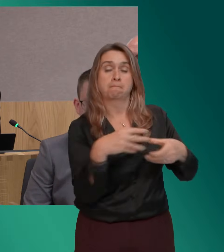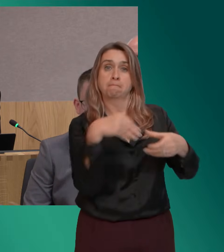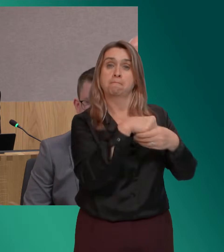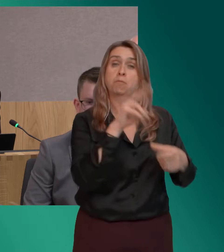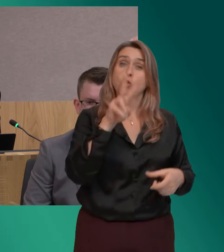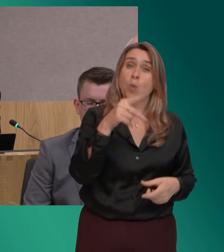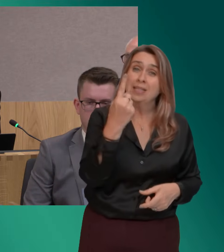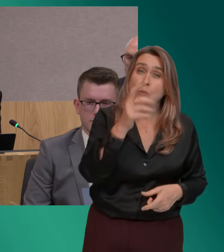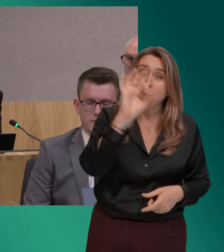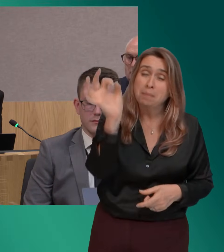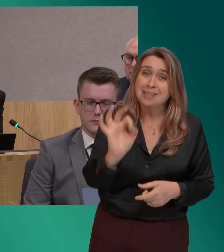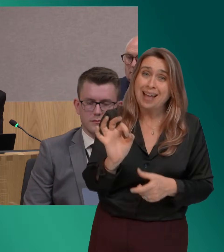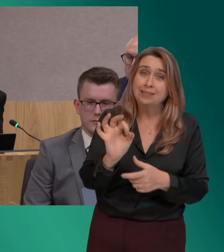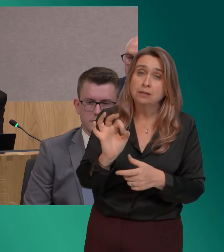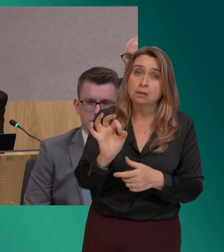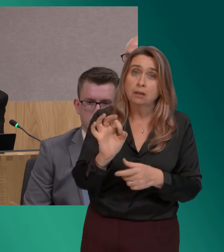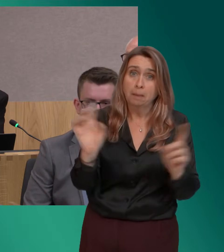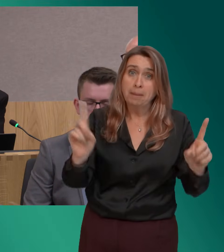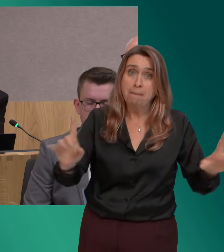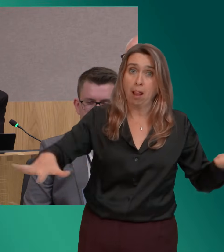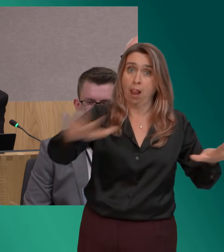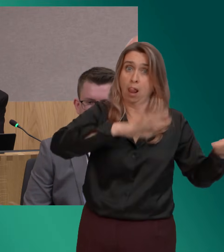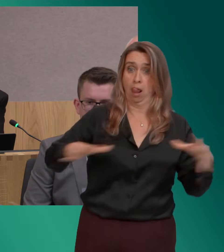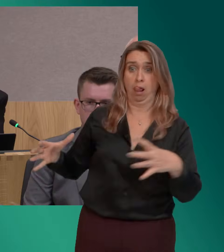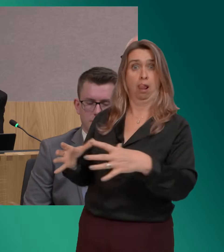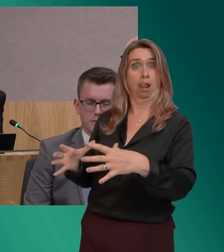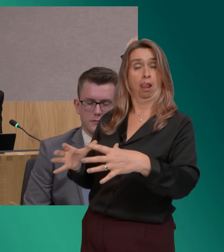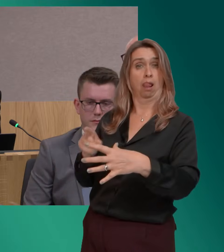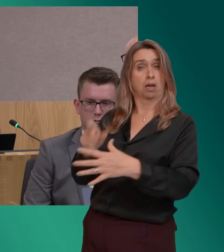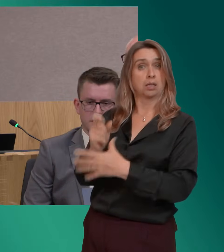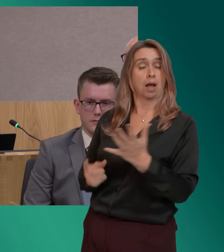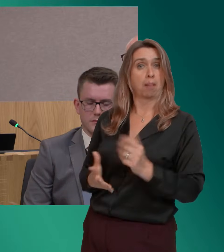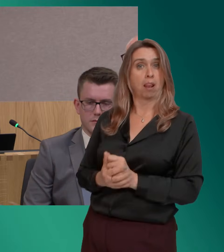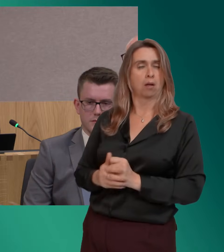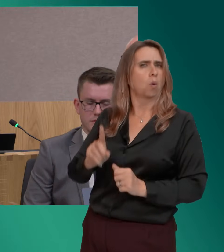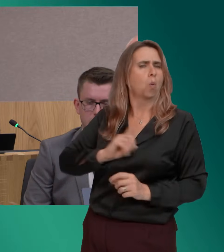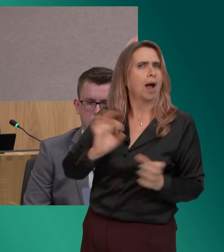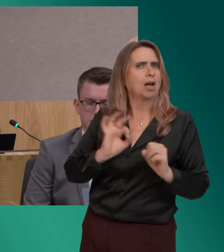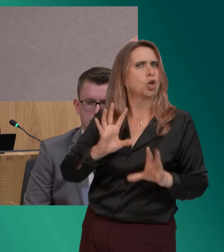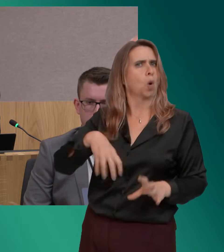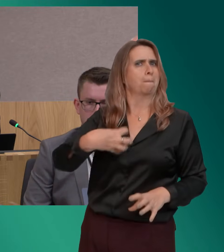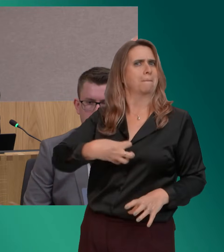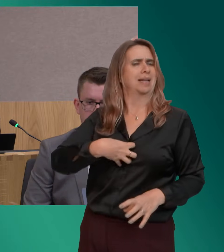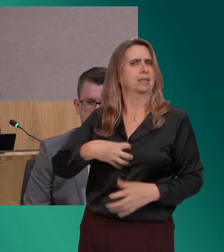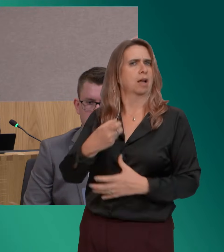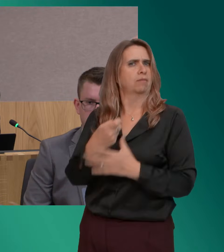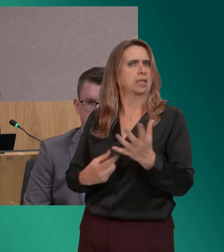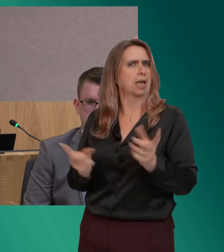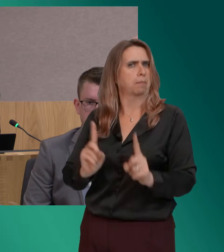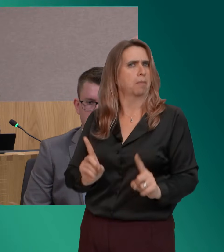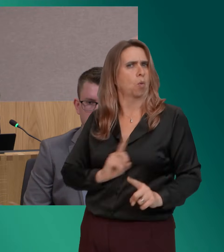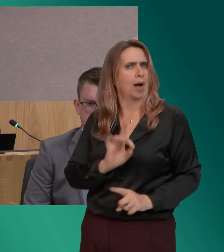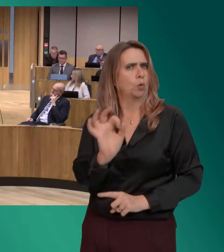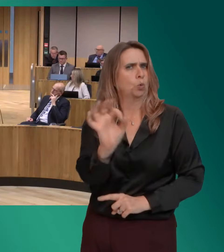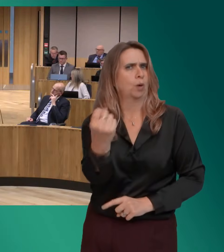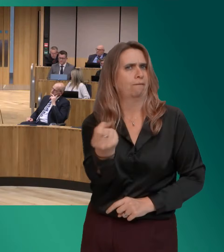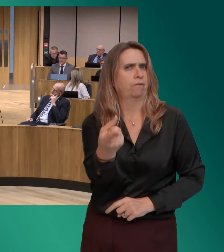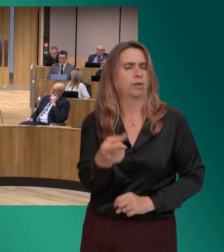in Wales being disabled, why is there no dedicated Minister of Disabled People?